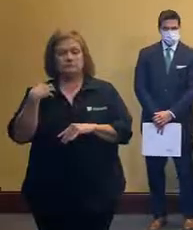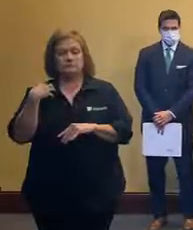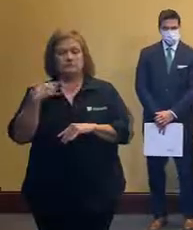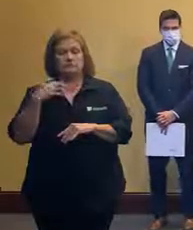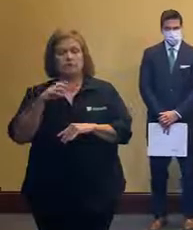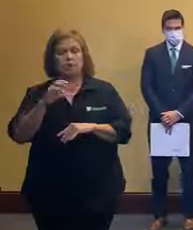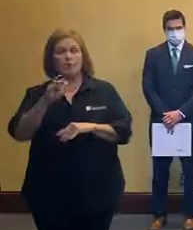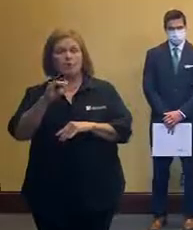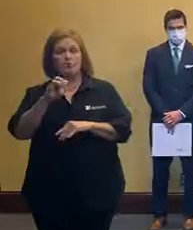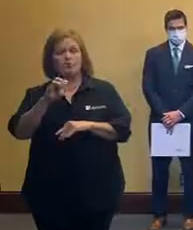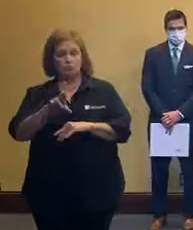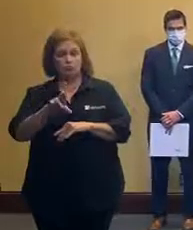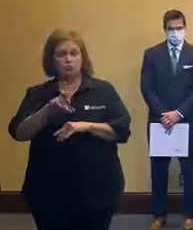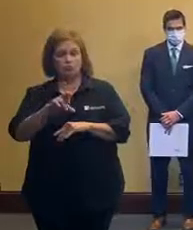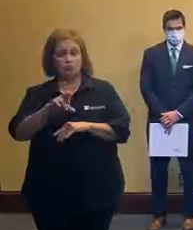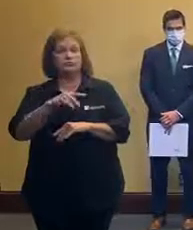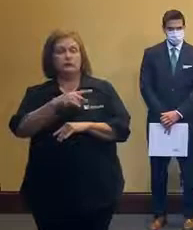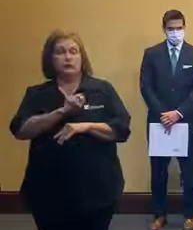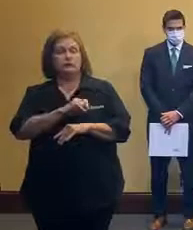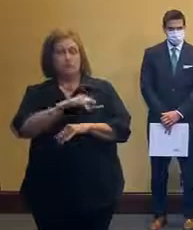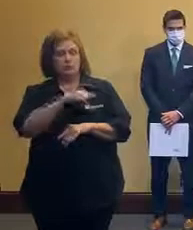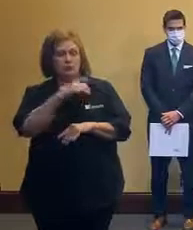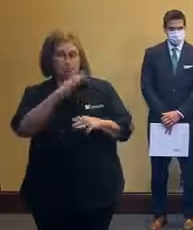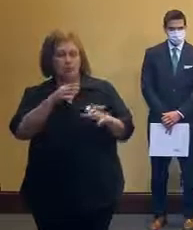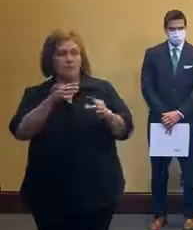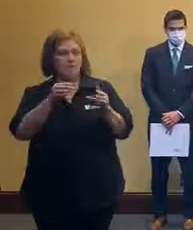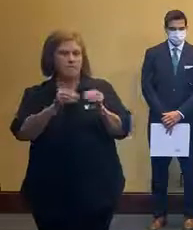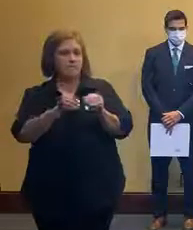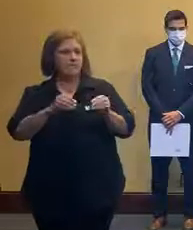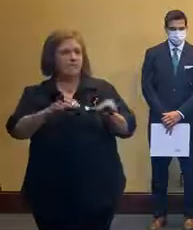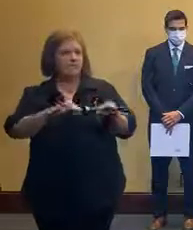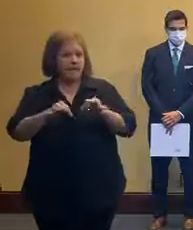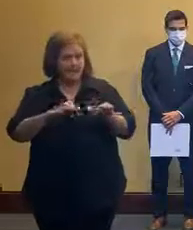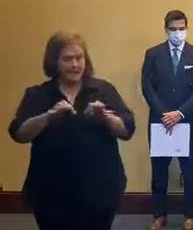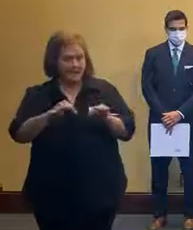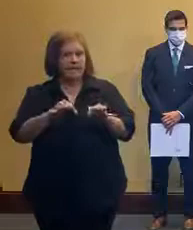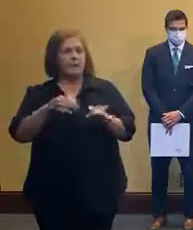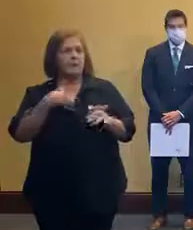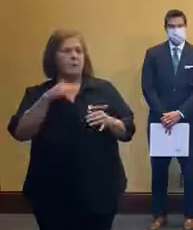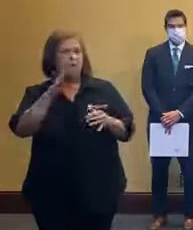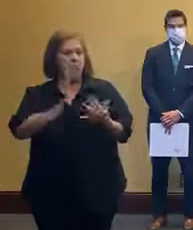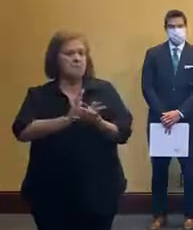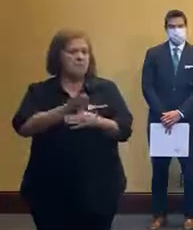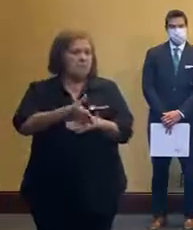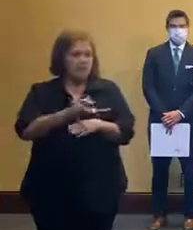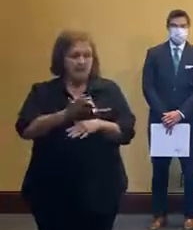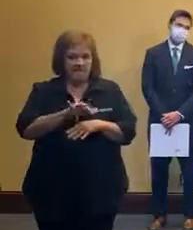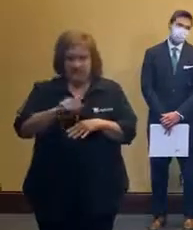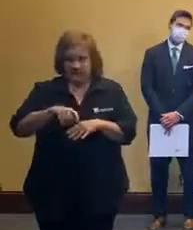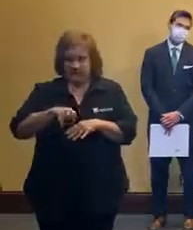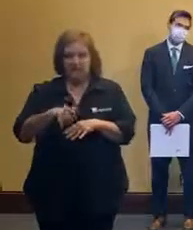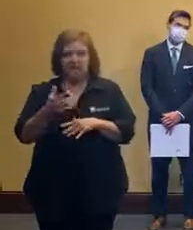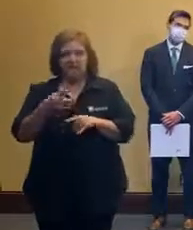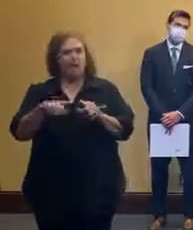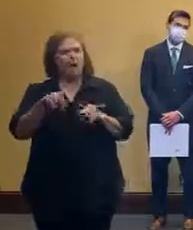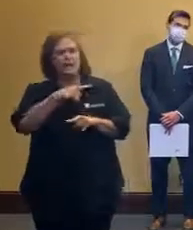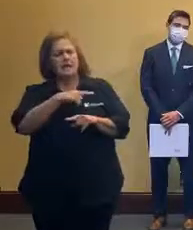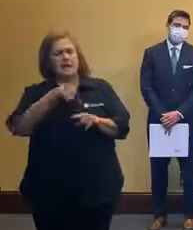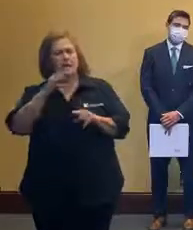Officer, to do just that. I'll be right here and I'll interject as I need to, but he will give you a